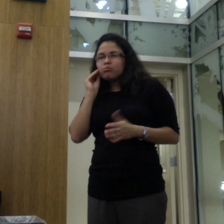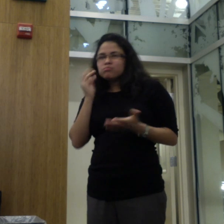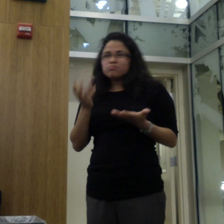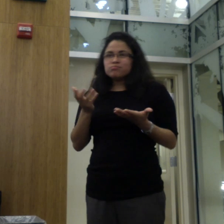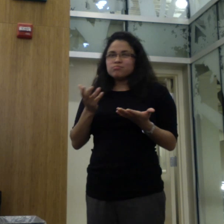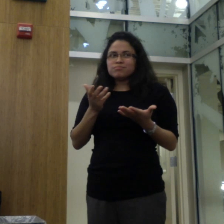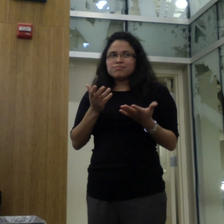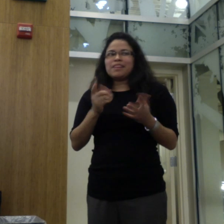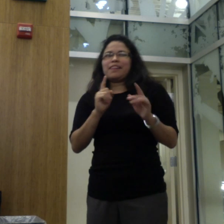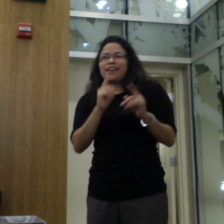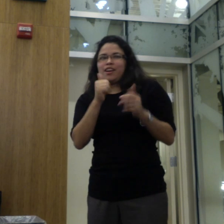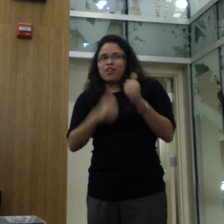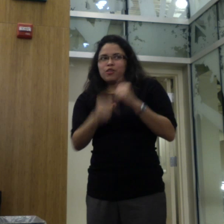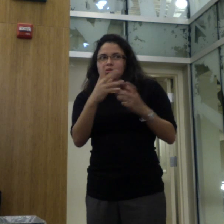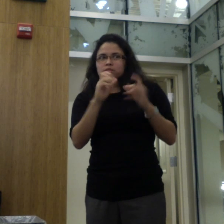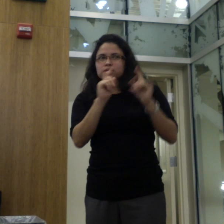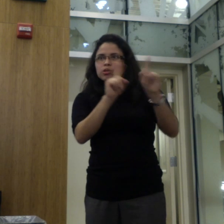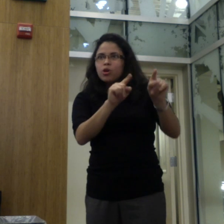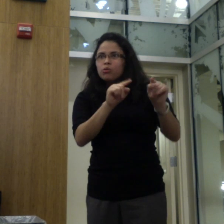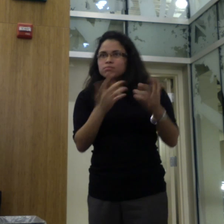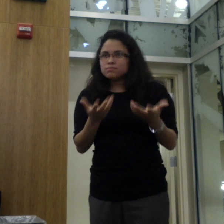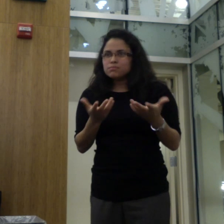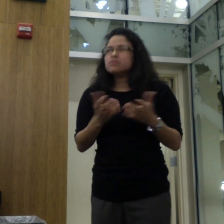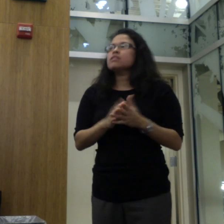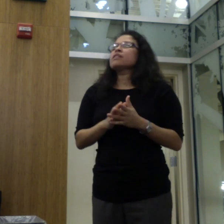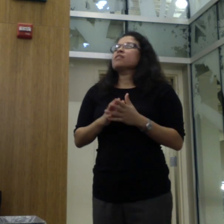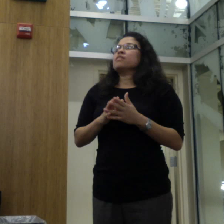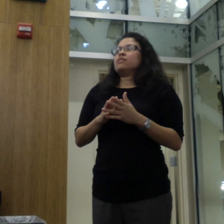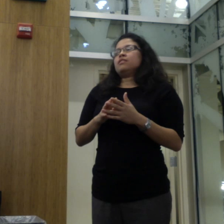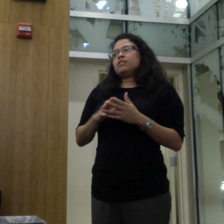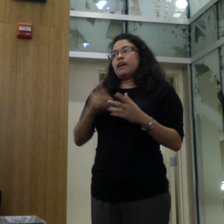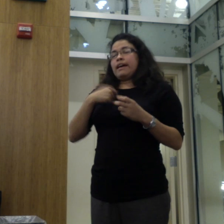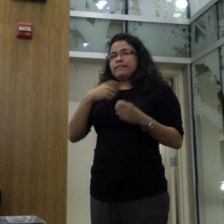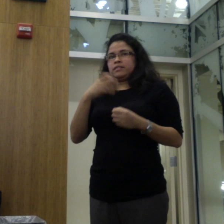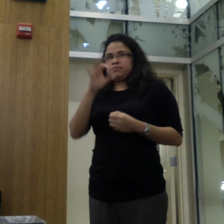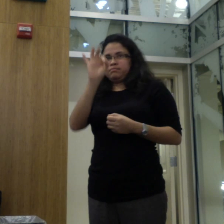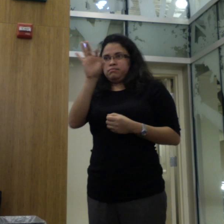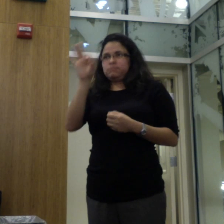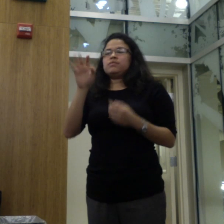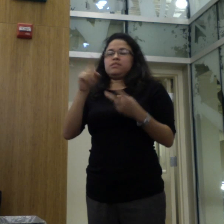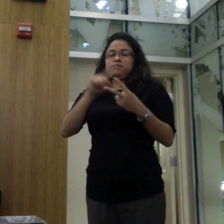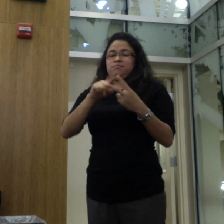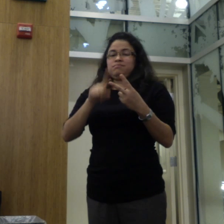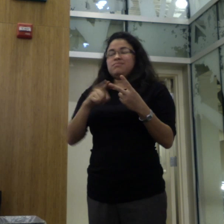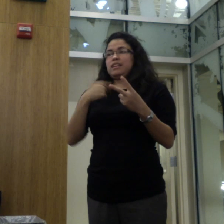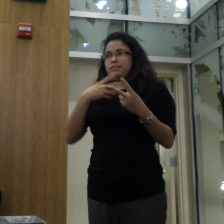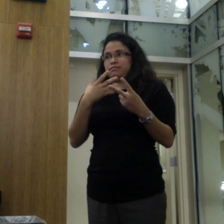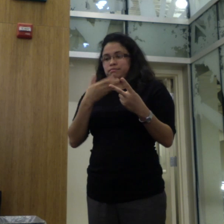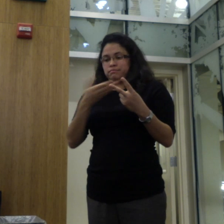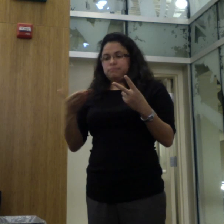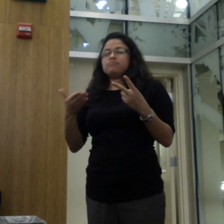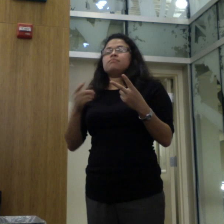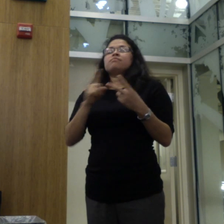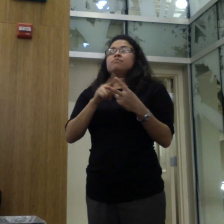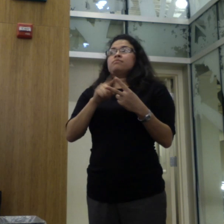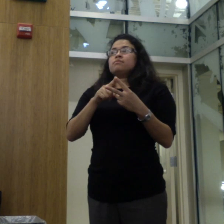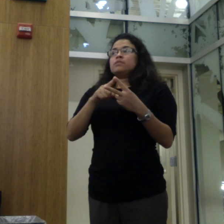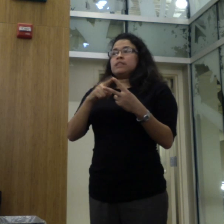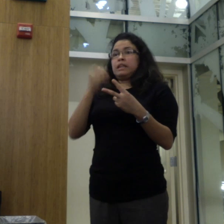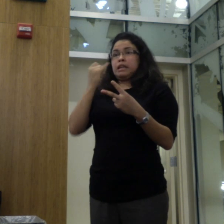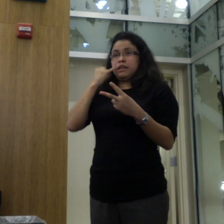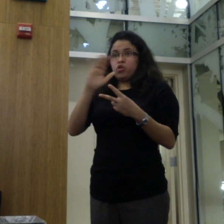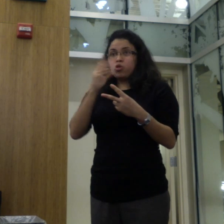the go-to location. When you guys are, because there are two things I have to say about people showing up at the house. Let's say you are